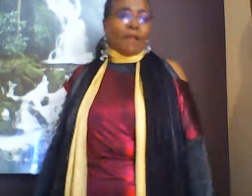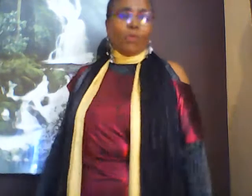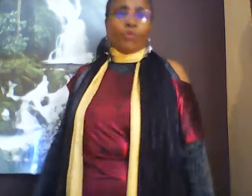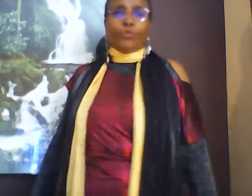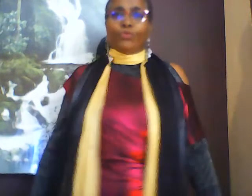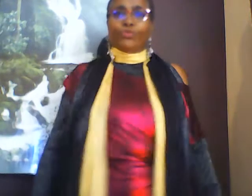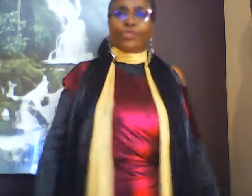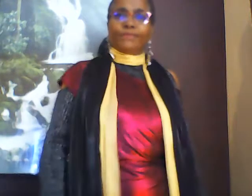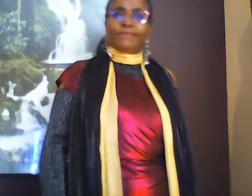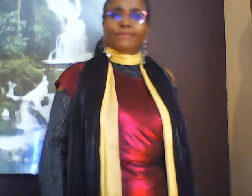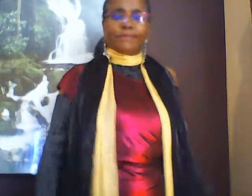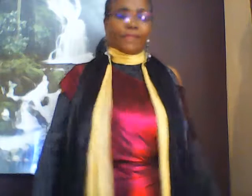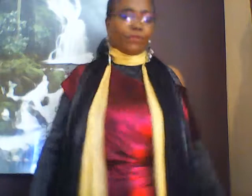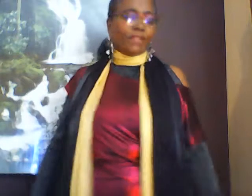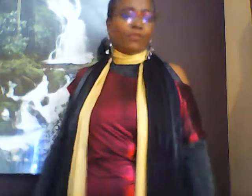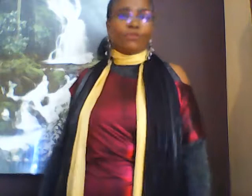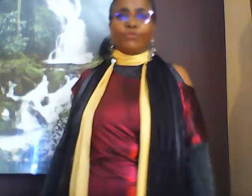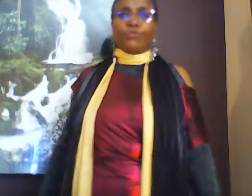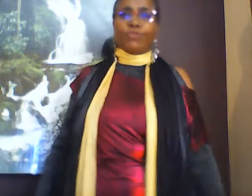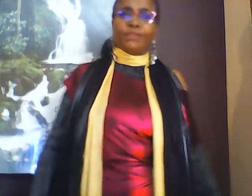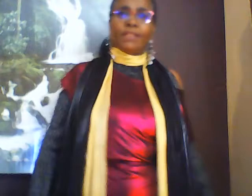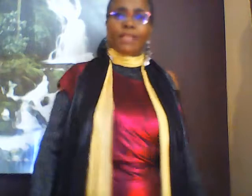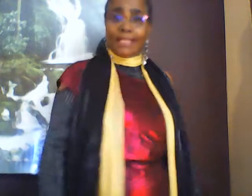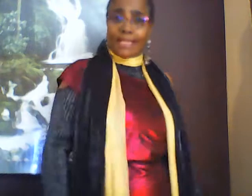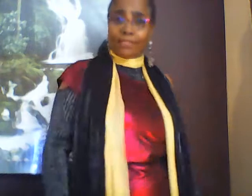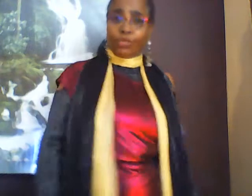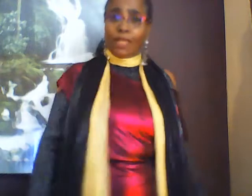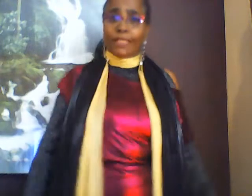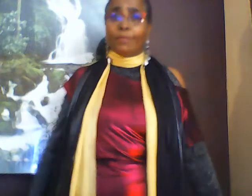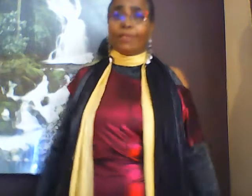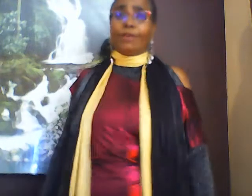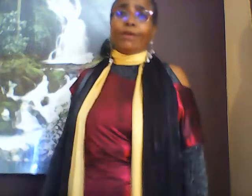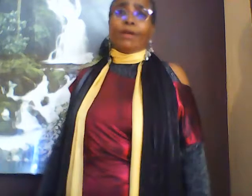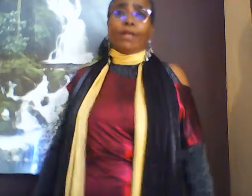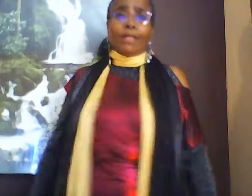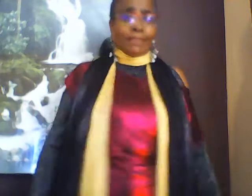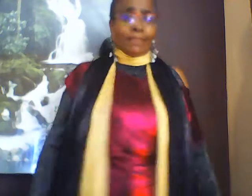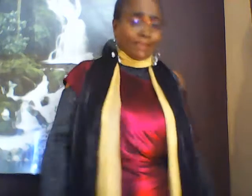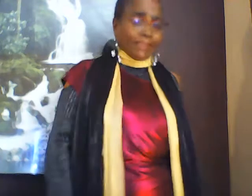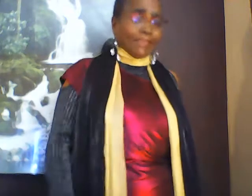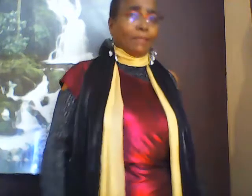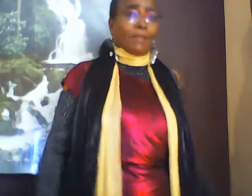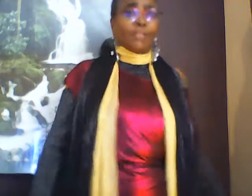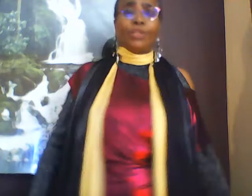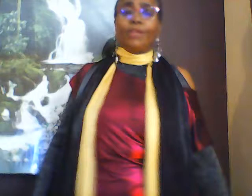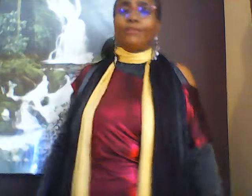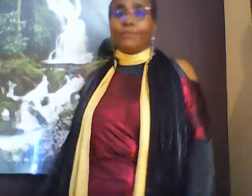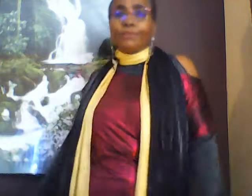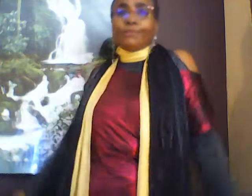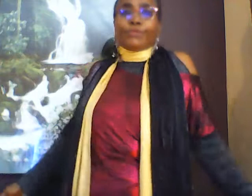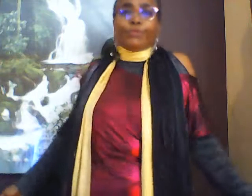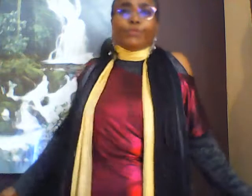Blood occlusion, platelet in consumption, natural inhibitor, in depletion,